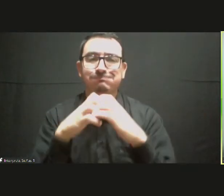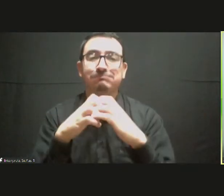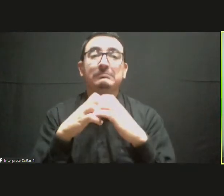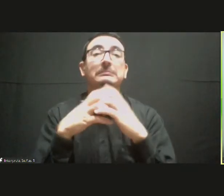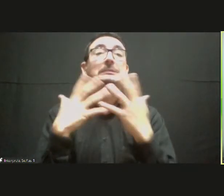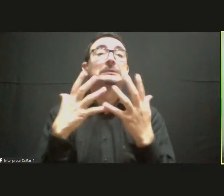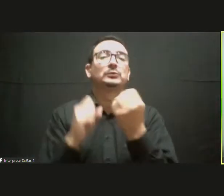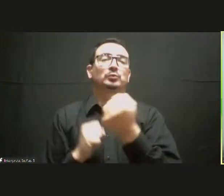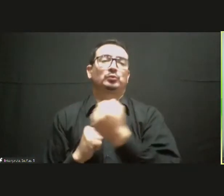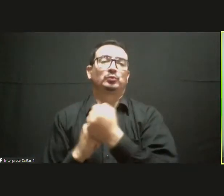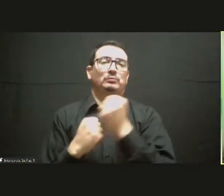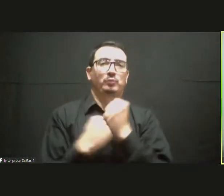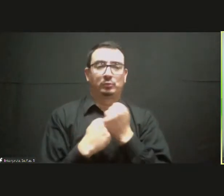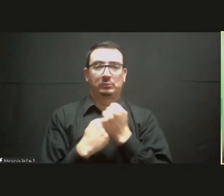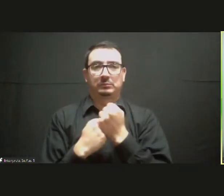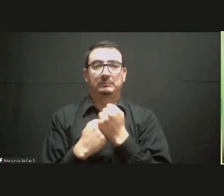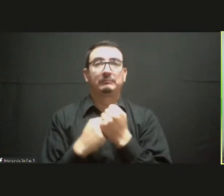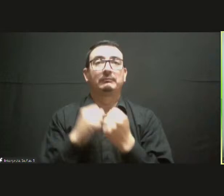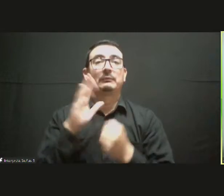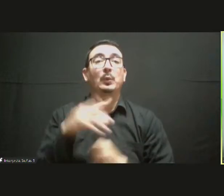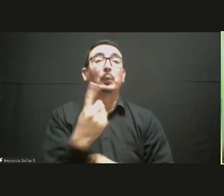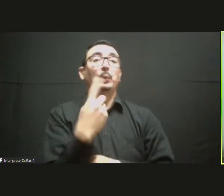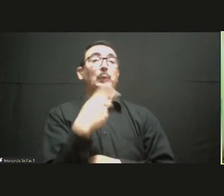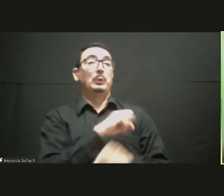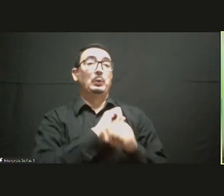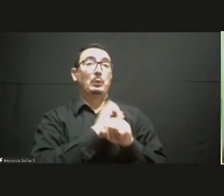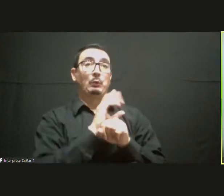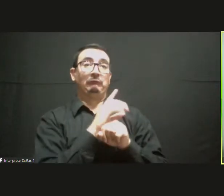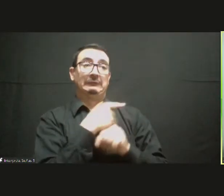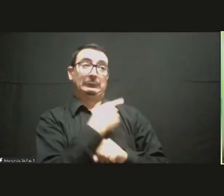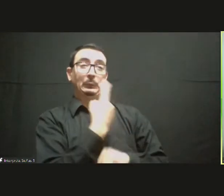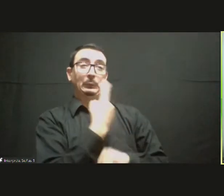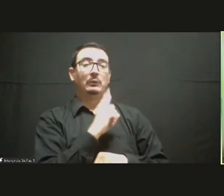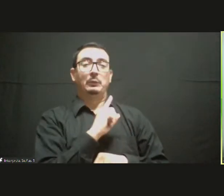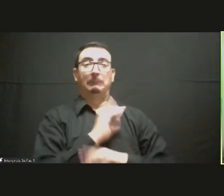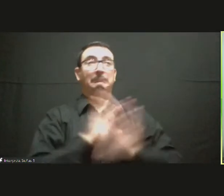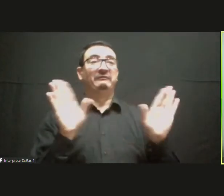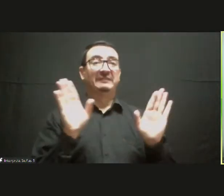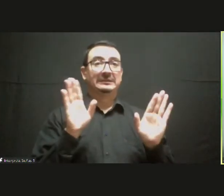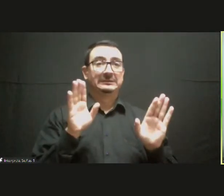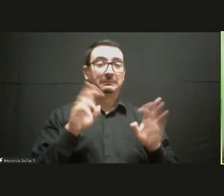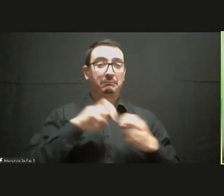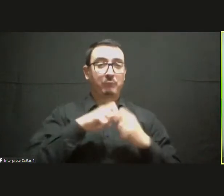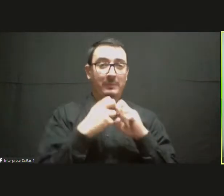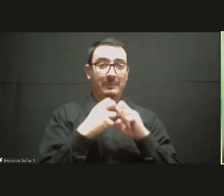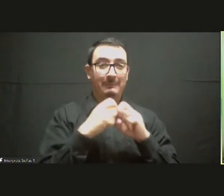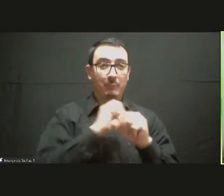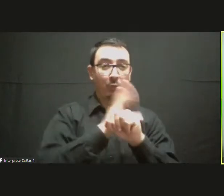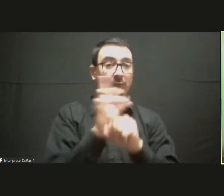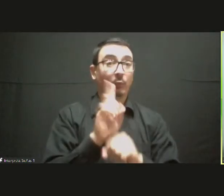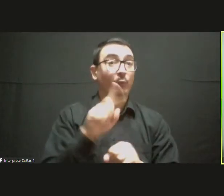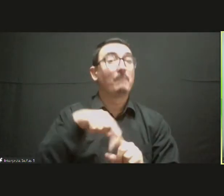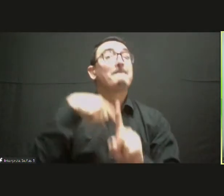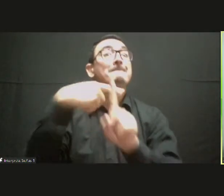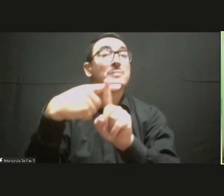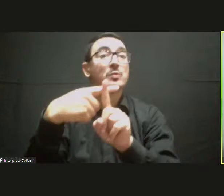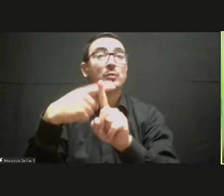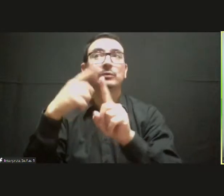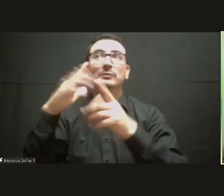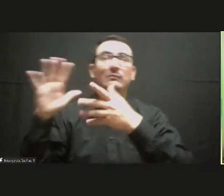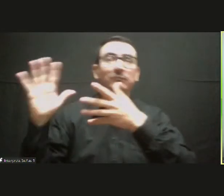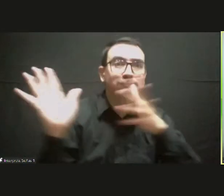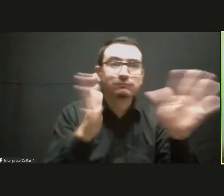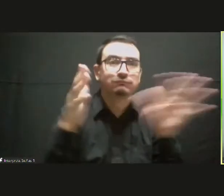superior exchange in our search for these urgent solutions. I therefore look forward to the sharing of ideas in this